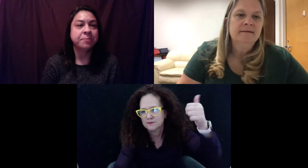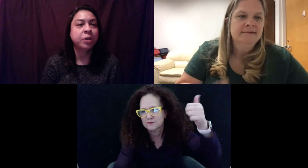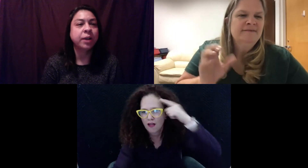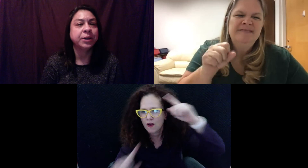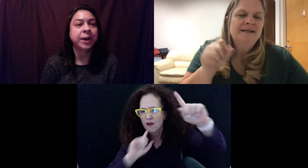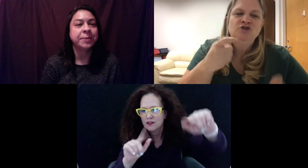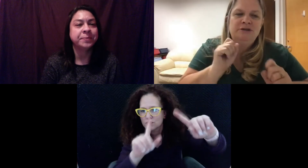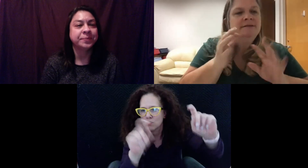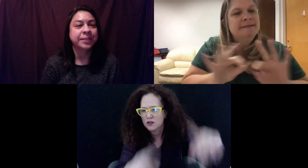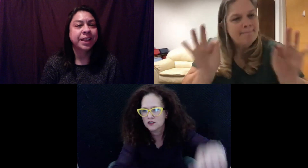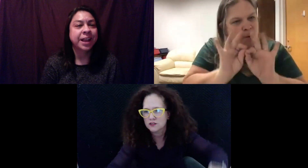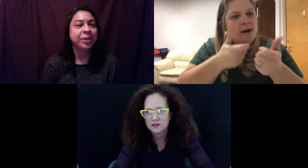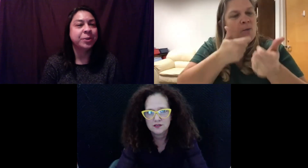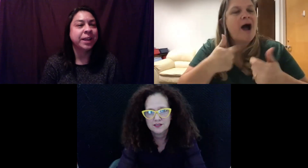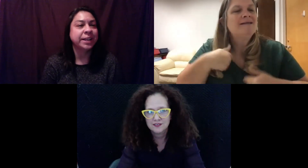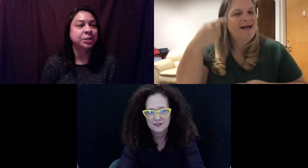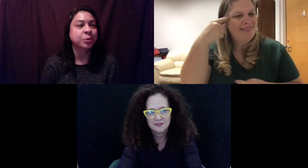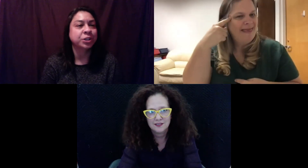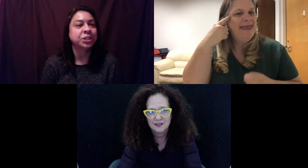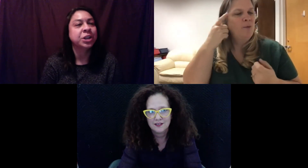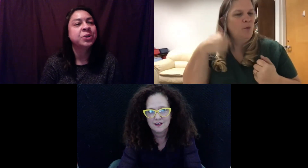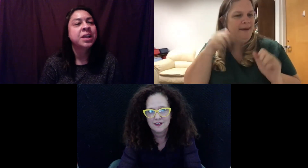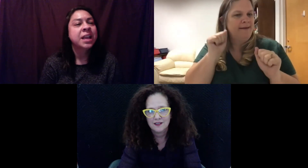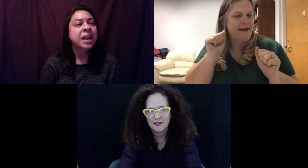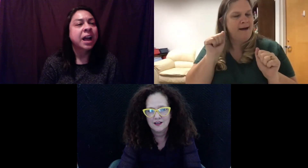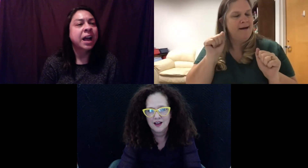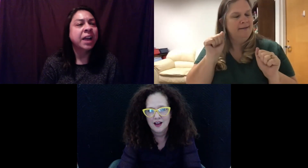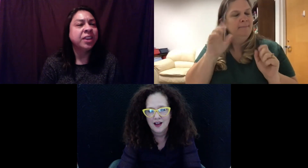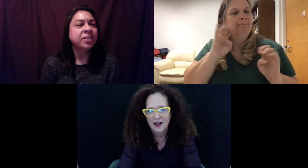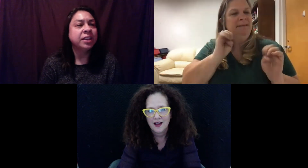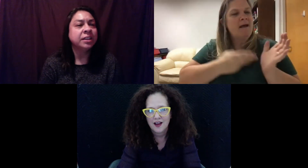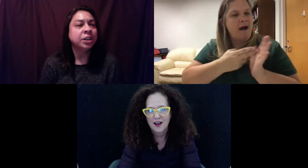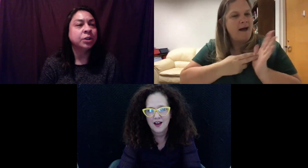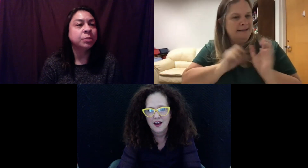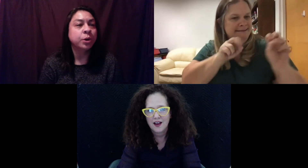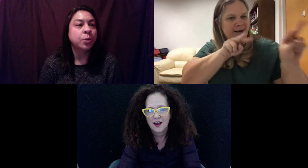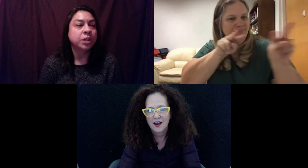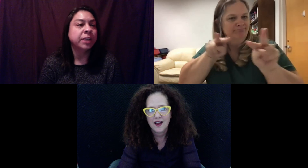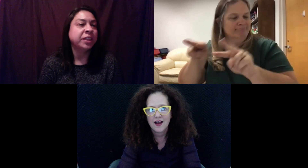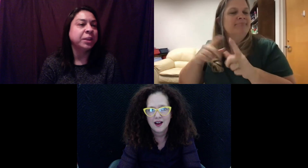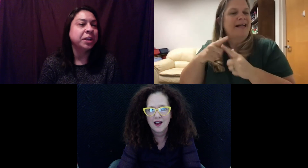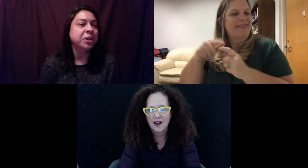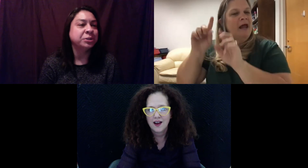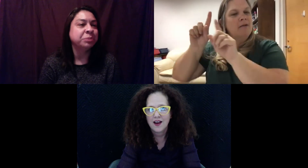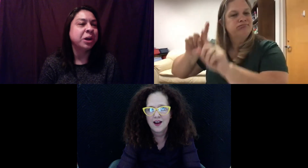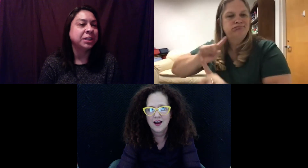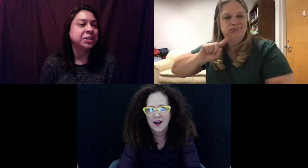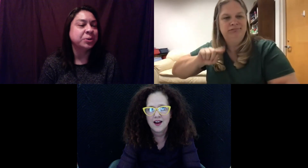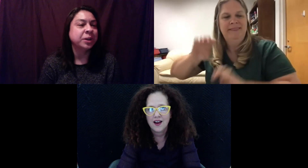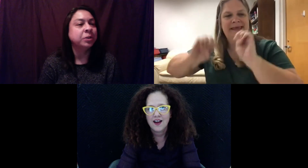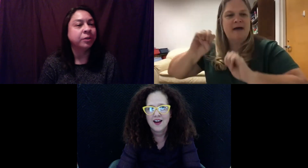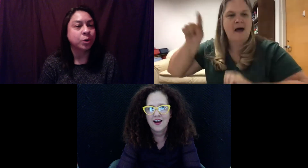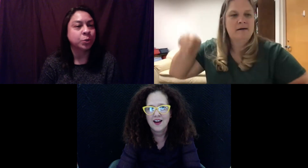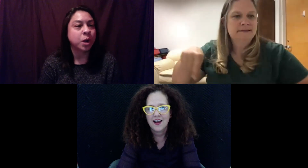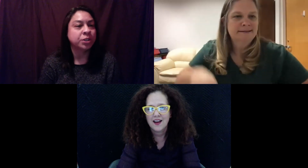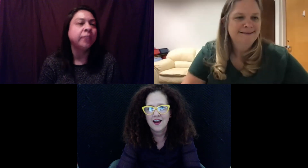No. Okay, great. I thought we had to answer some questions. No. I think that, it's important to watch it. I think that we can all be honest though,